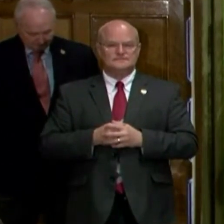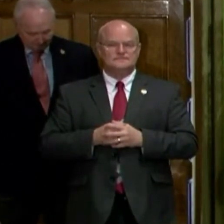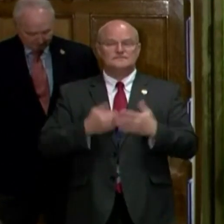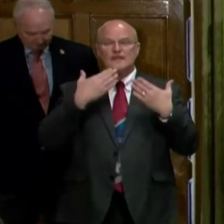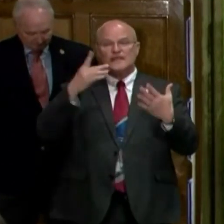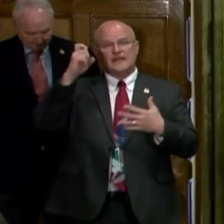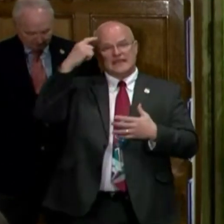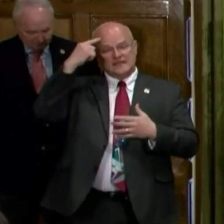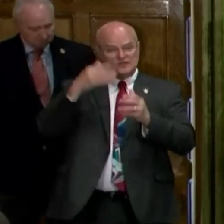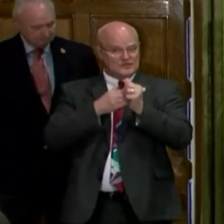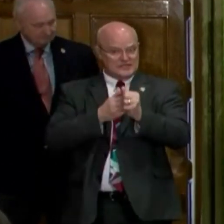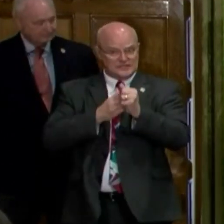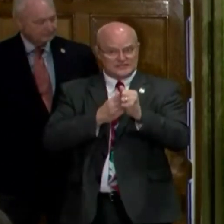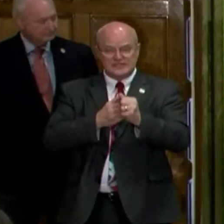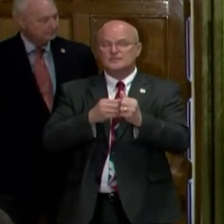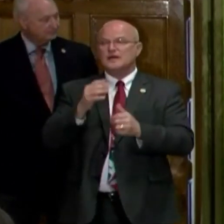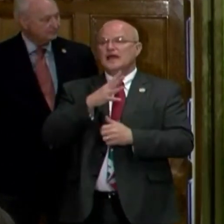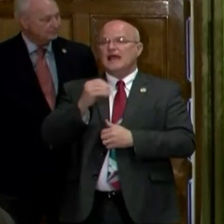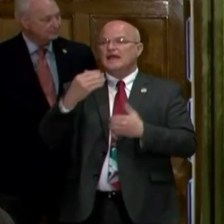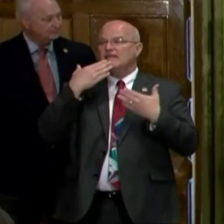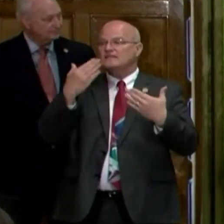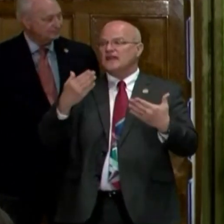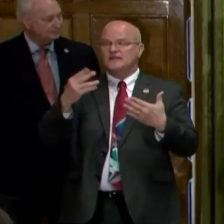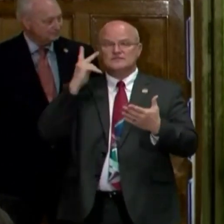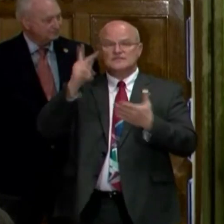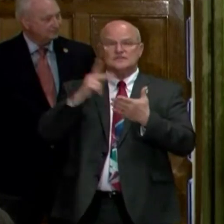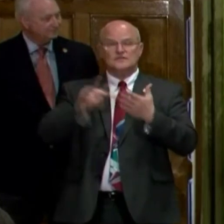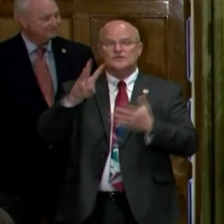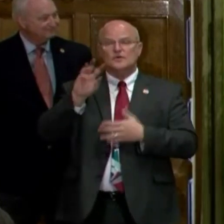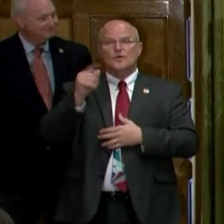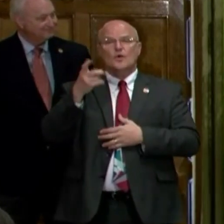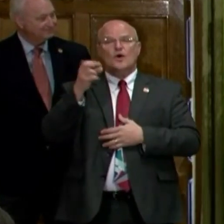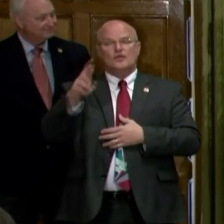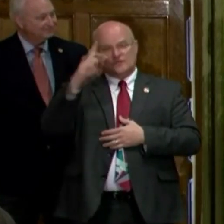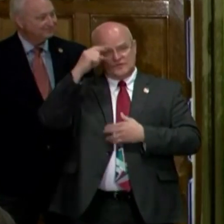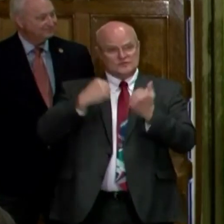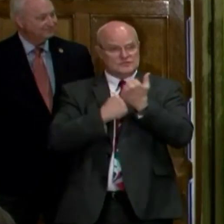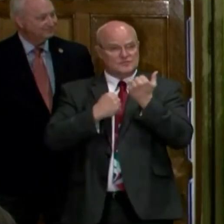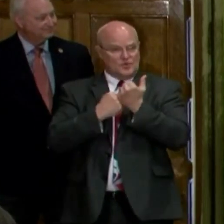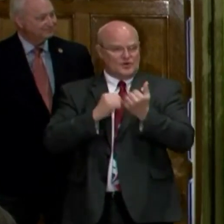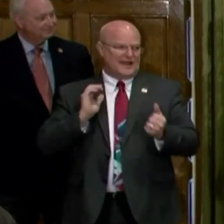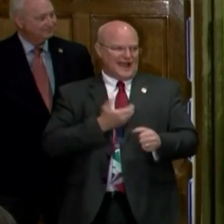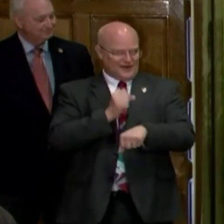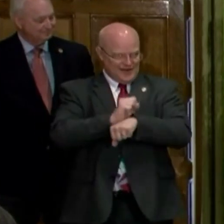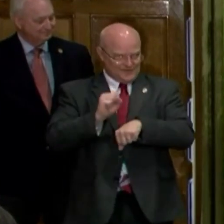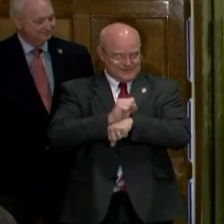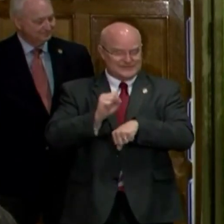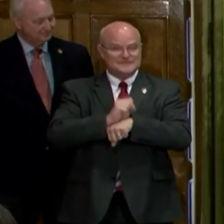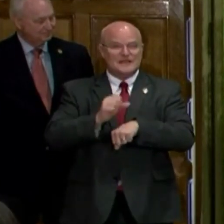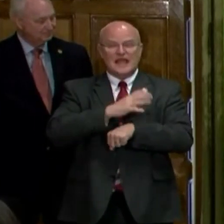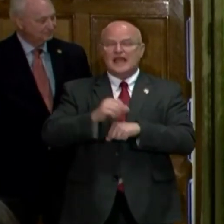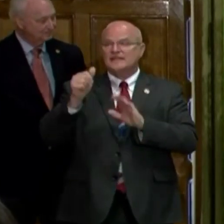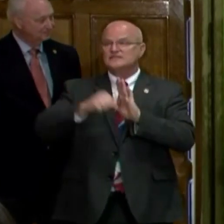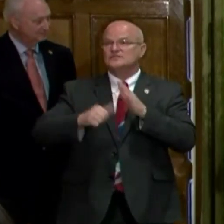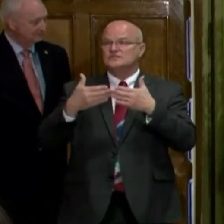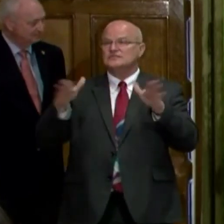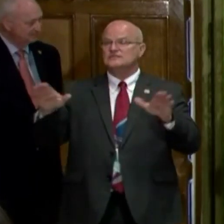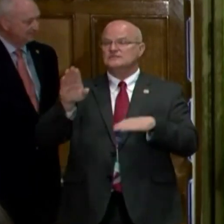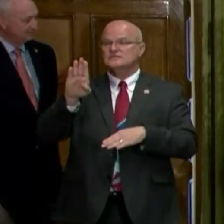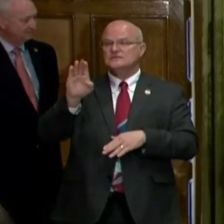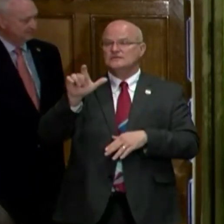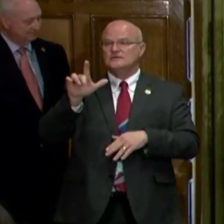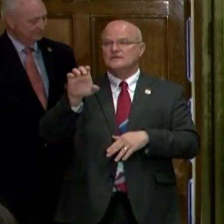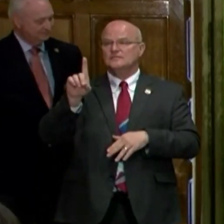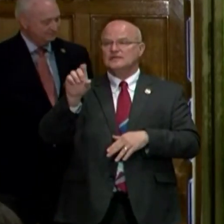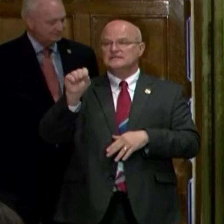Thank you, Governor, for your leadership, and thank you, Secretary Walther, for your support for our efforts. And Surgeon General Bledsoe, thank you